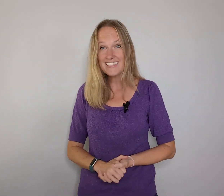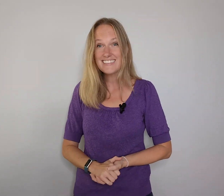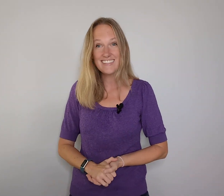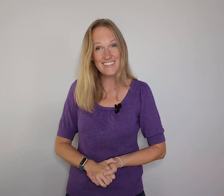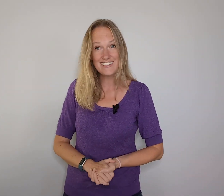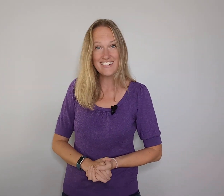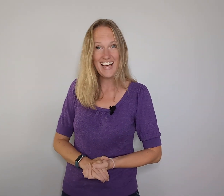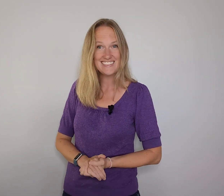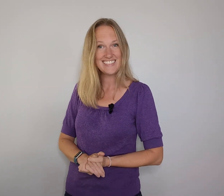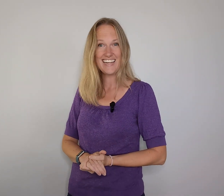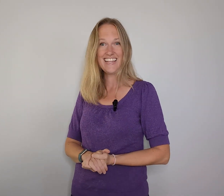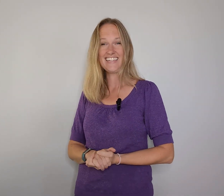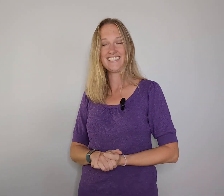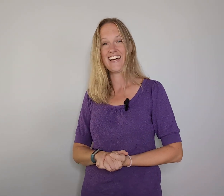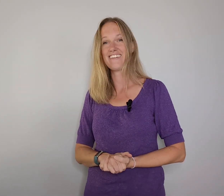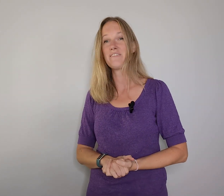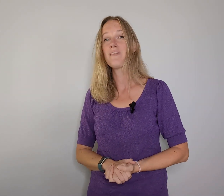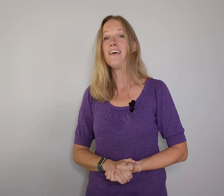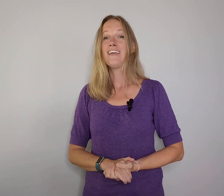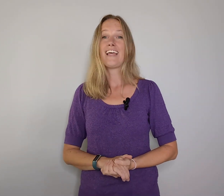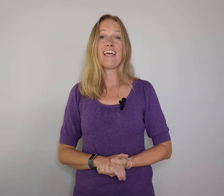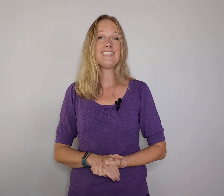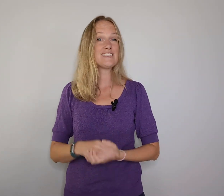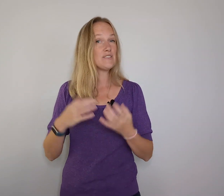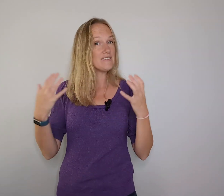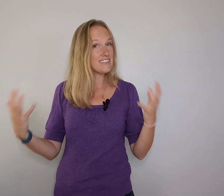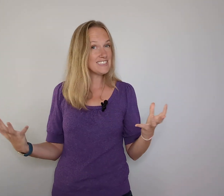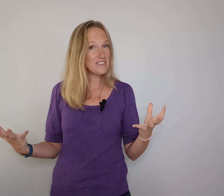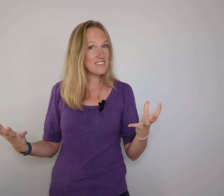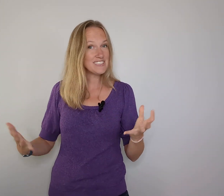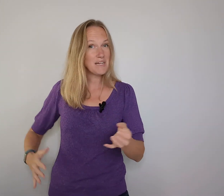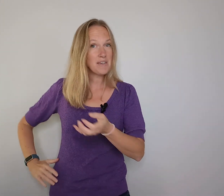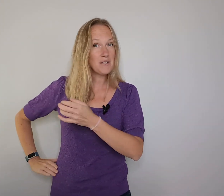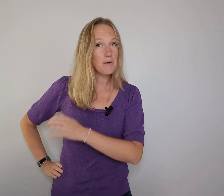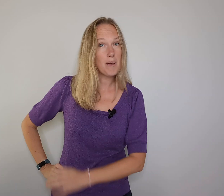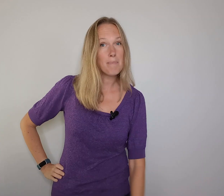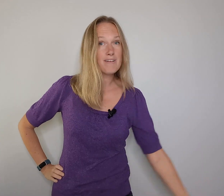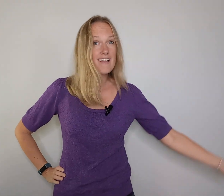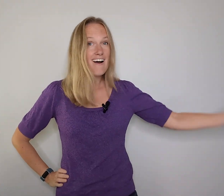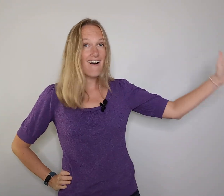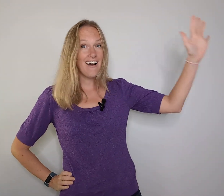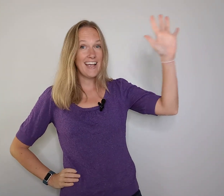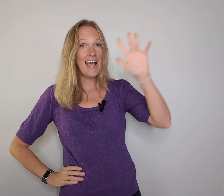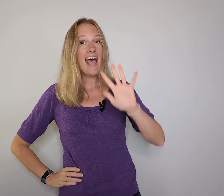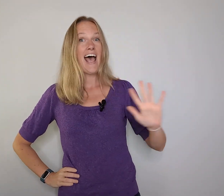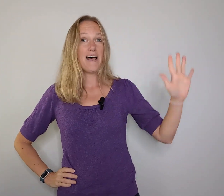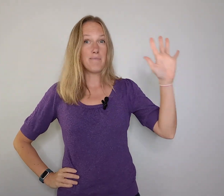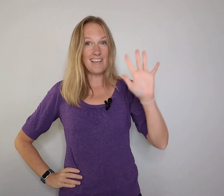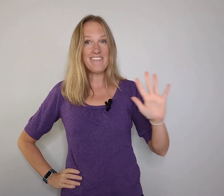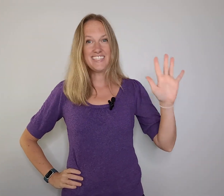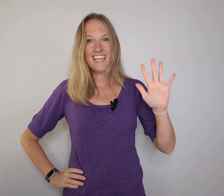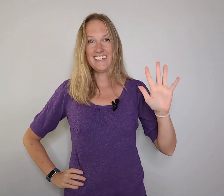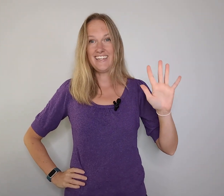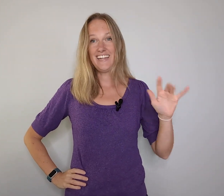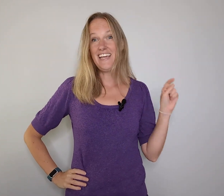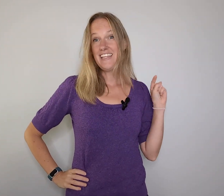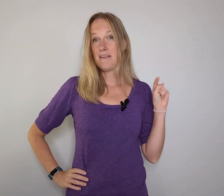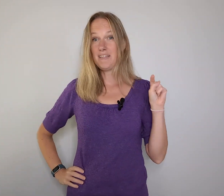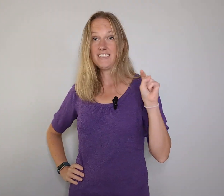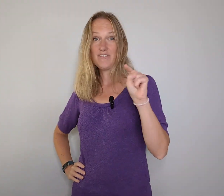let's learn how to sign that together. Okay, so if this is your first time here, remember that I am left-handed. That means if